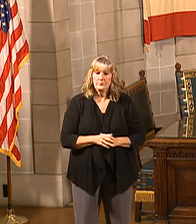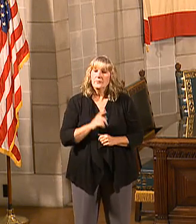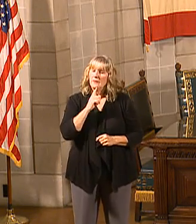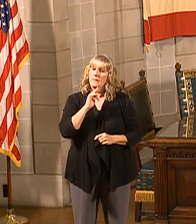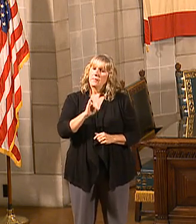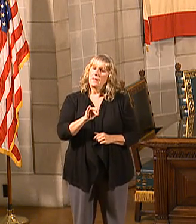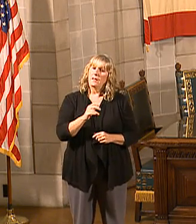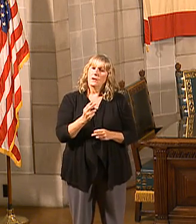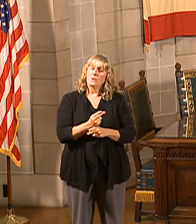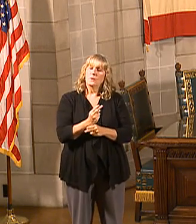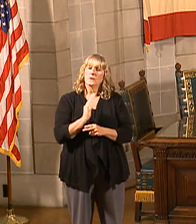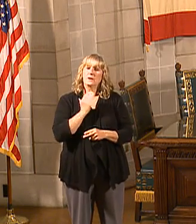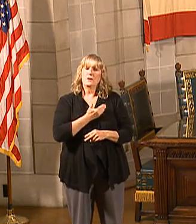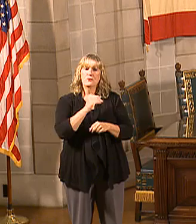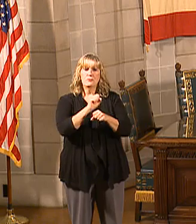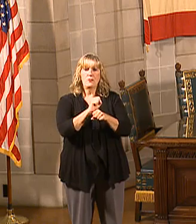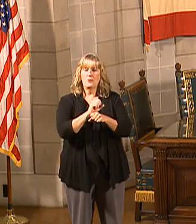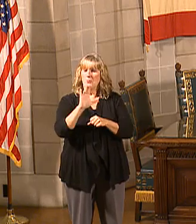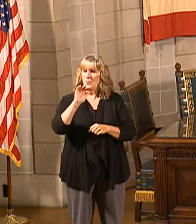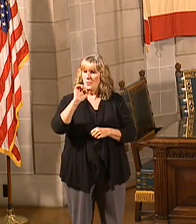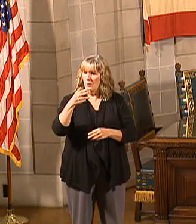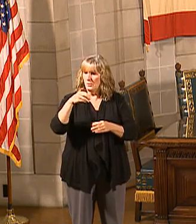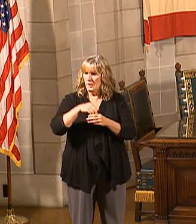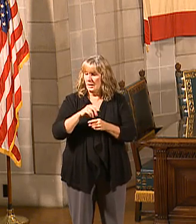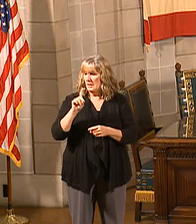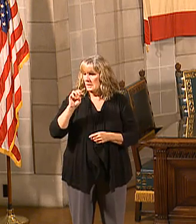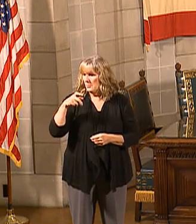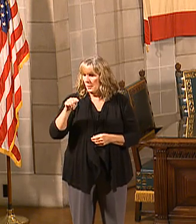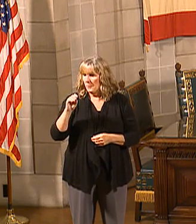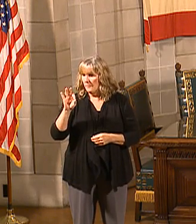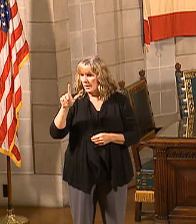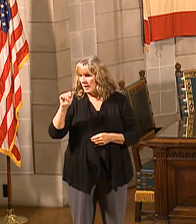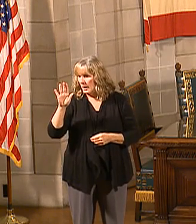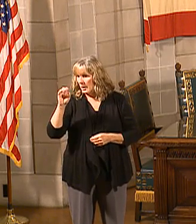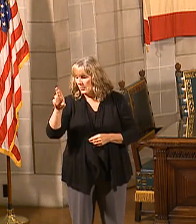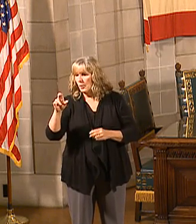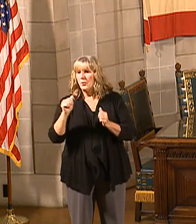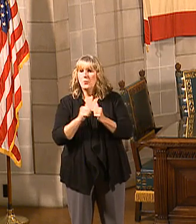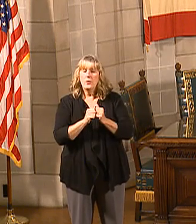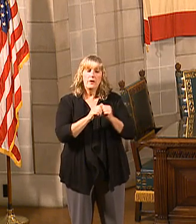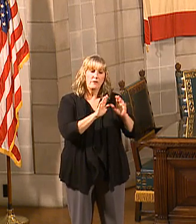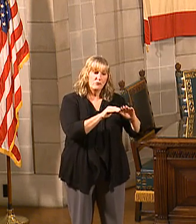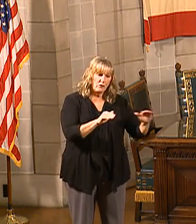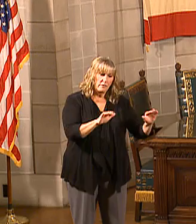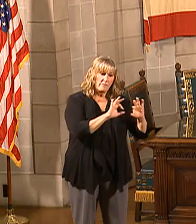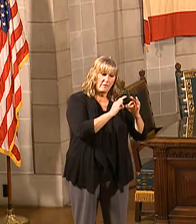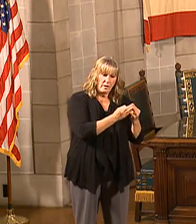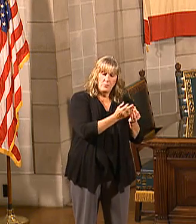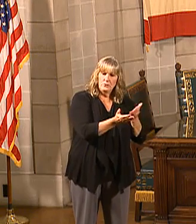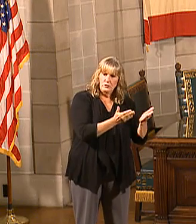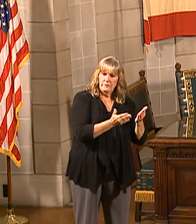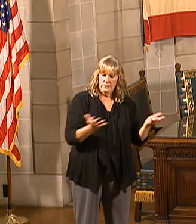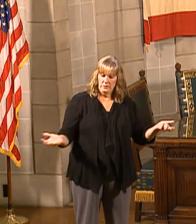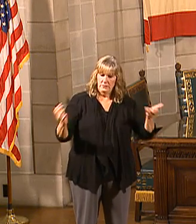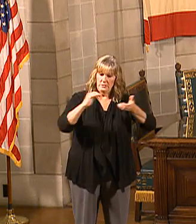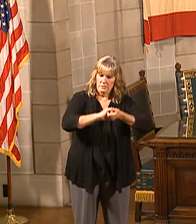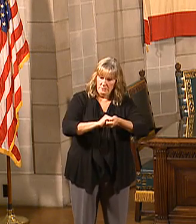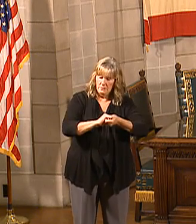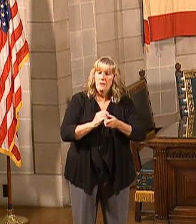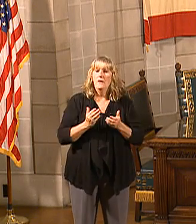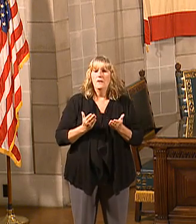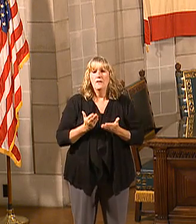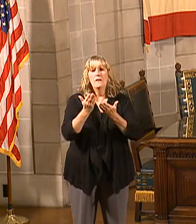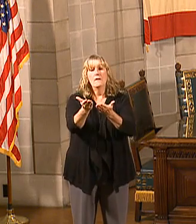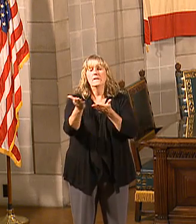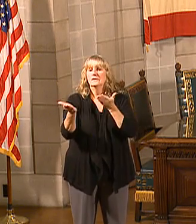the job coaches we have in our Department of Labor with the folks in Children and Family Services to be able to offer those services to